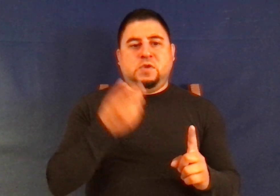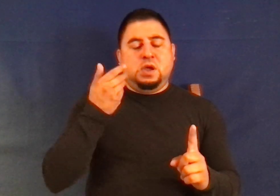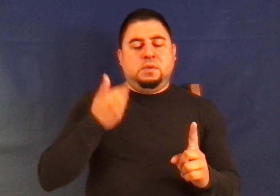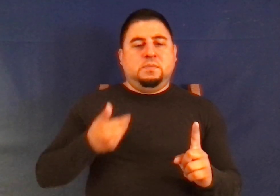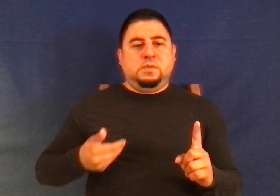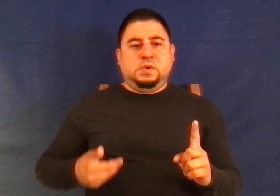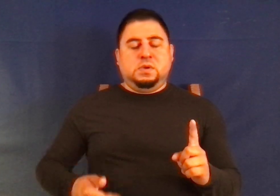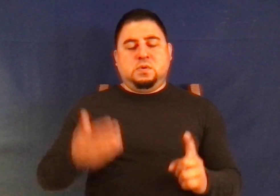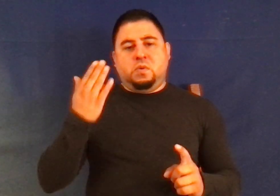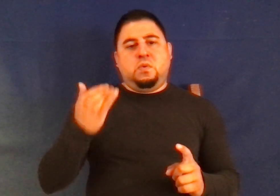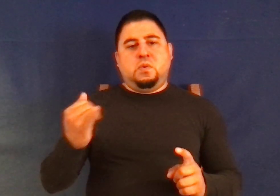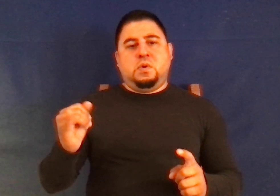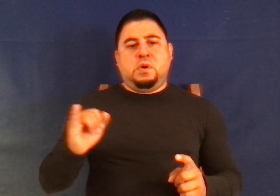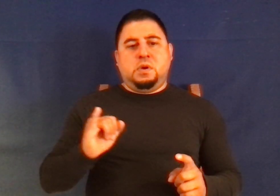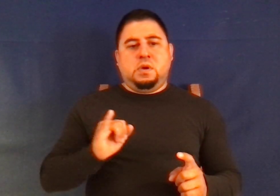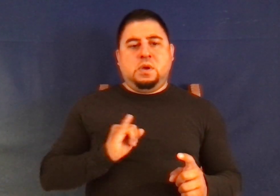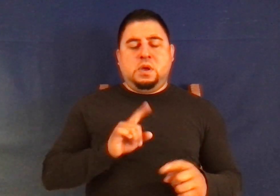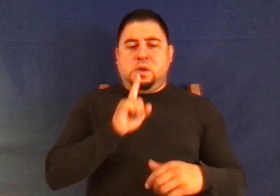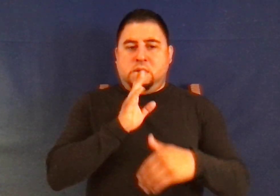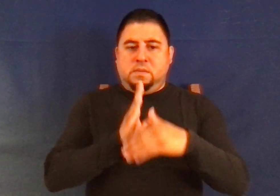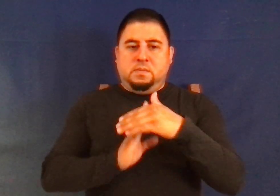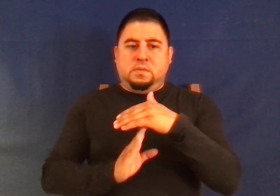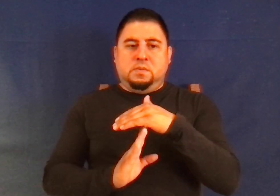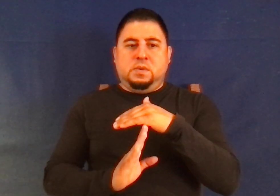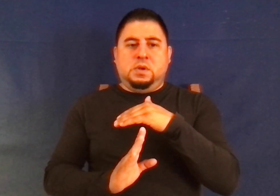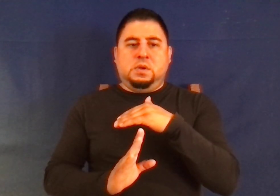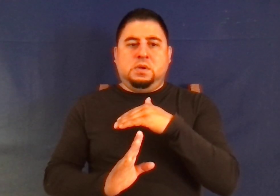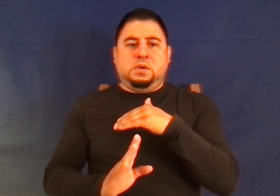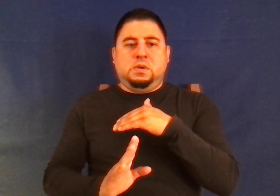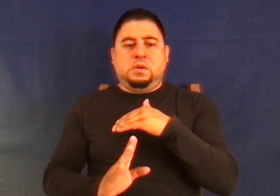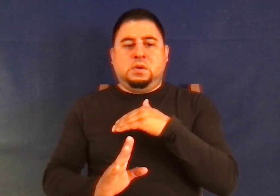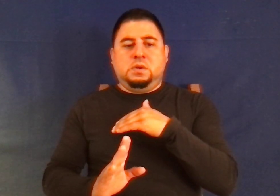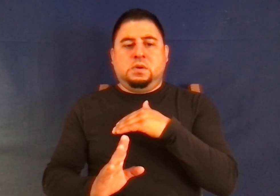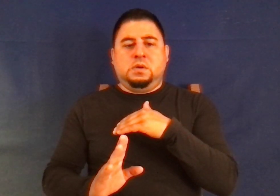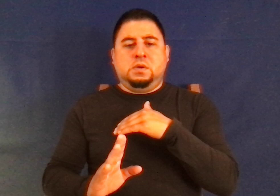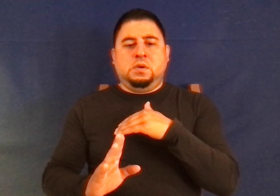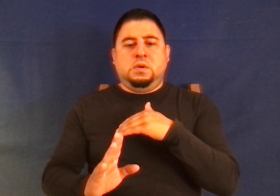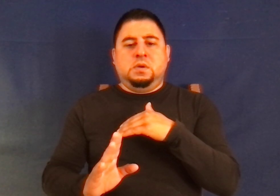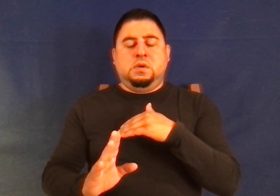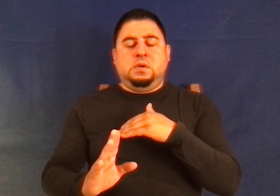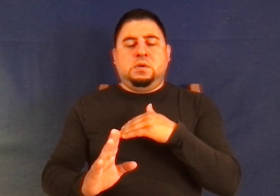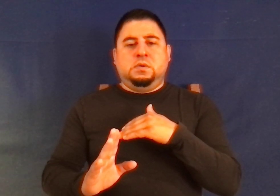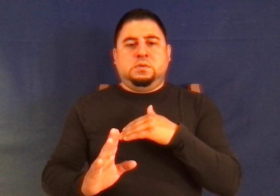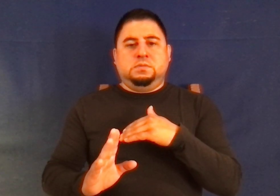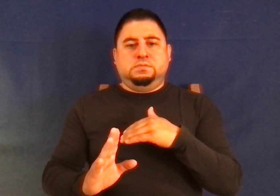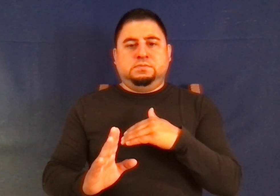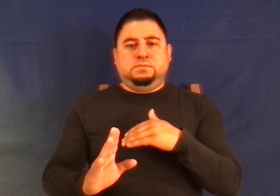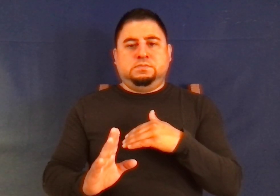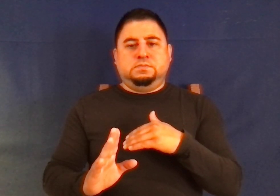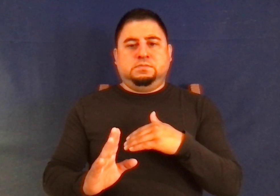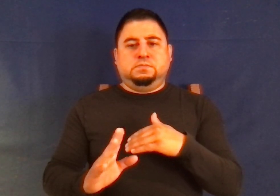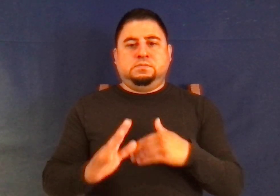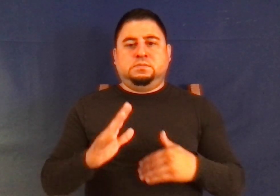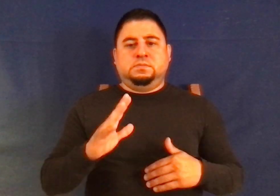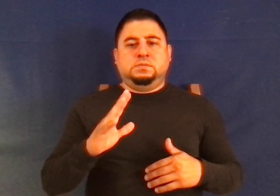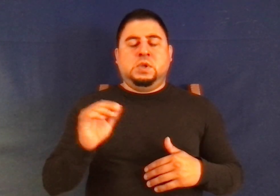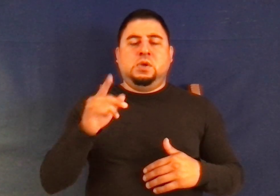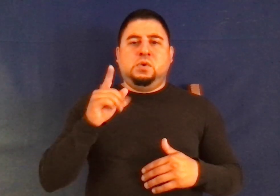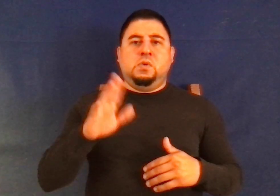for I am meek and humble of heart, and you'll find